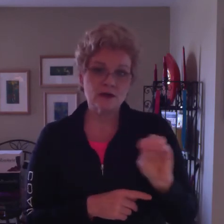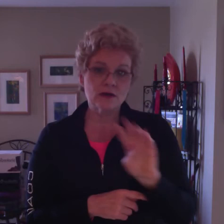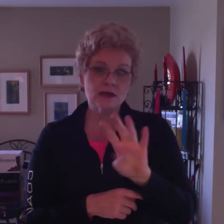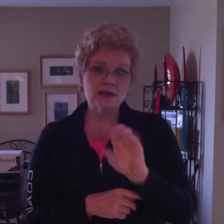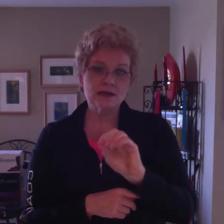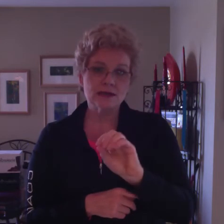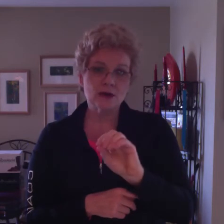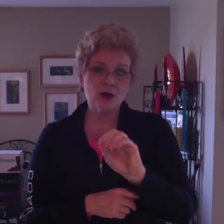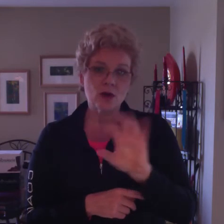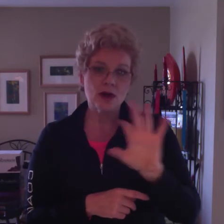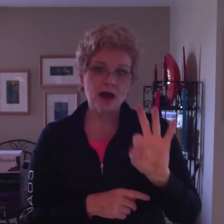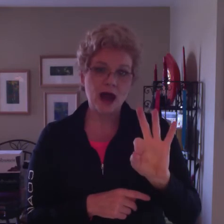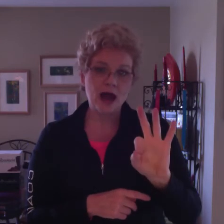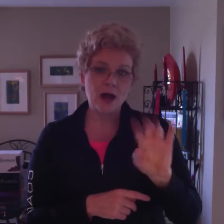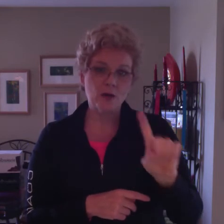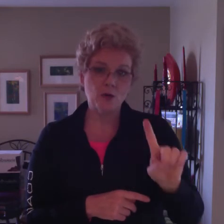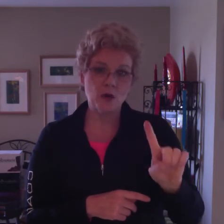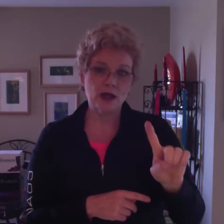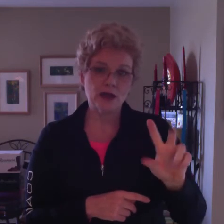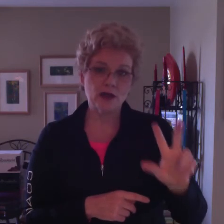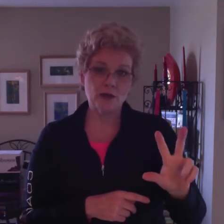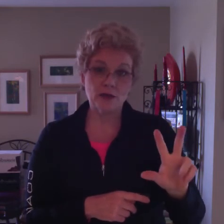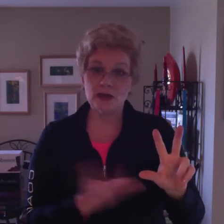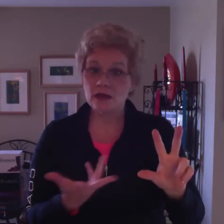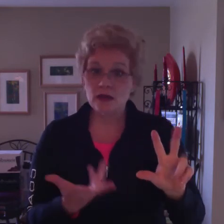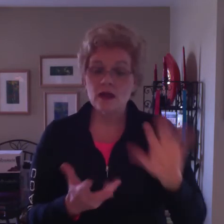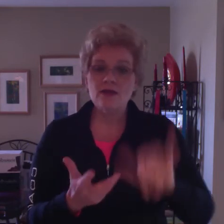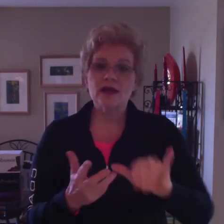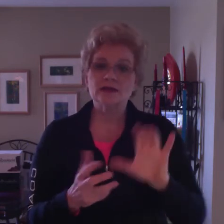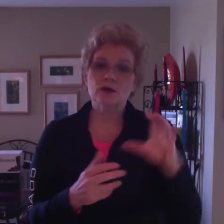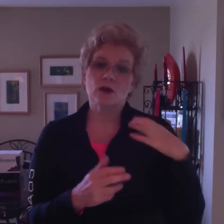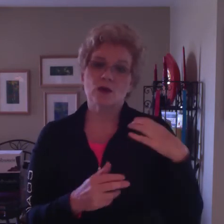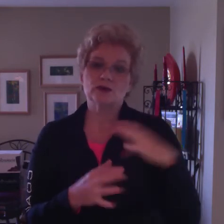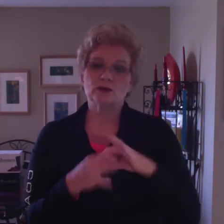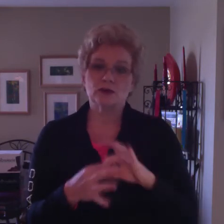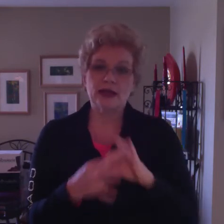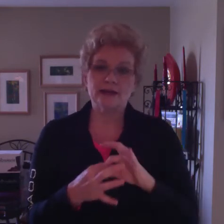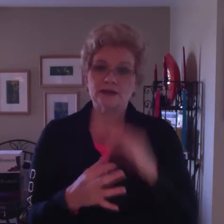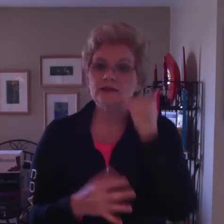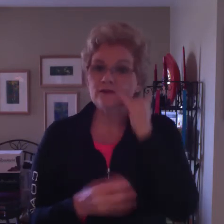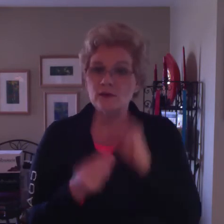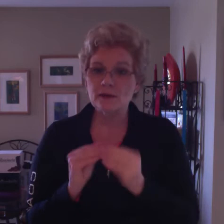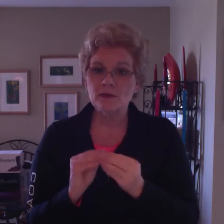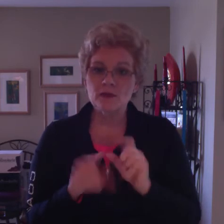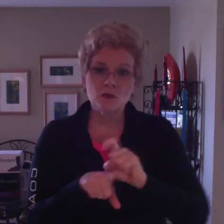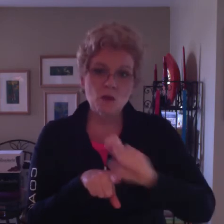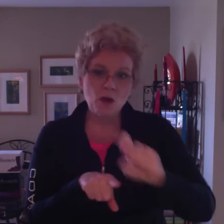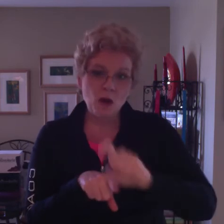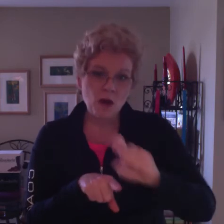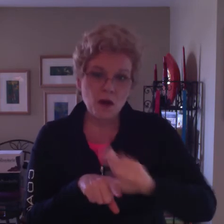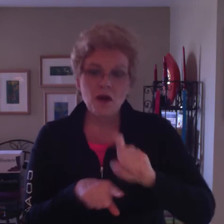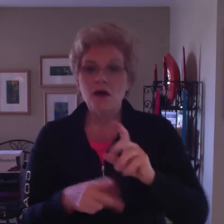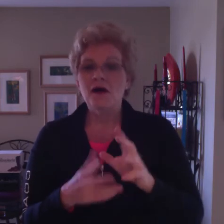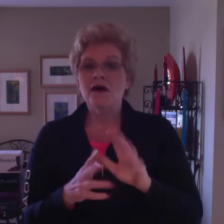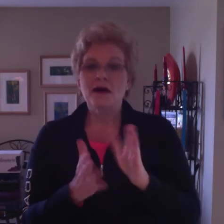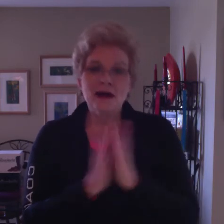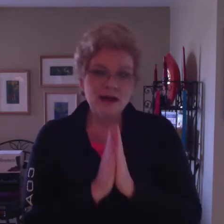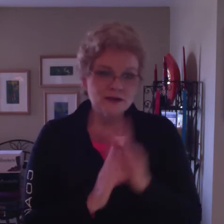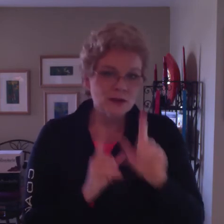240-0913, and it is Coach Relations number. That is the number that you will call possibly and ask questions. If you ever want to move a